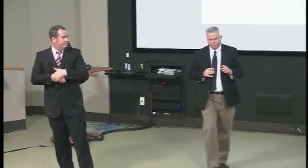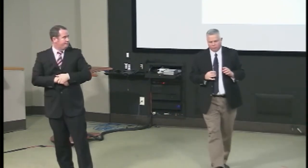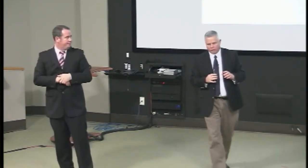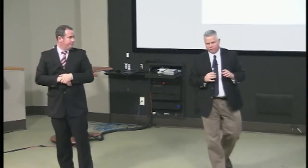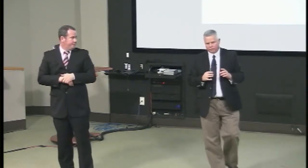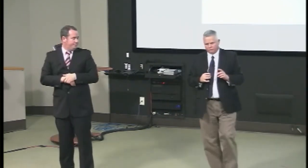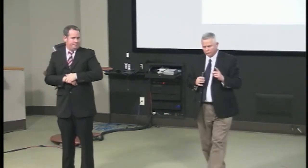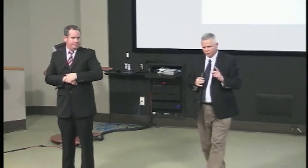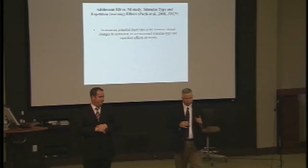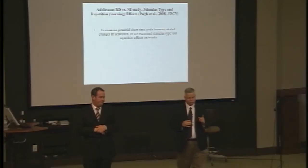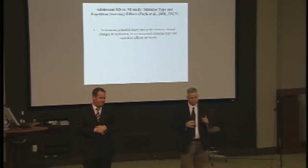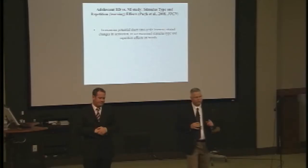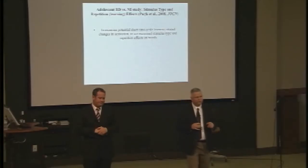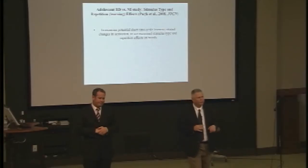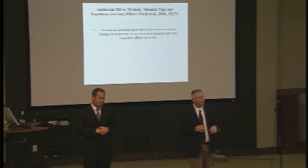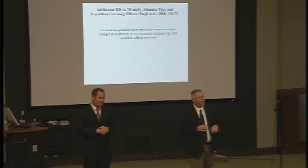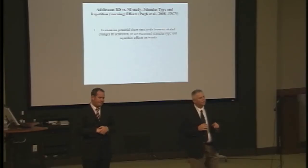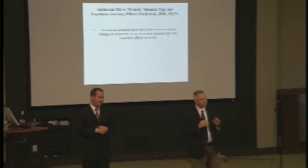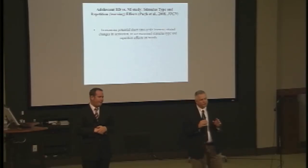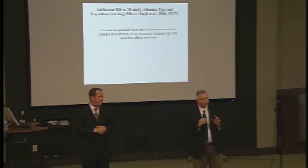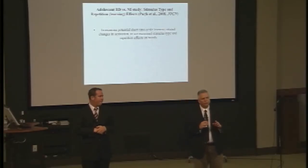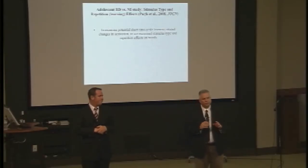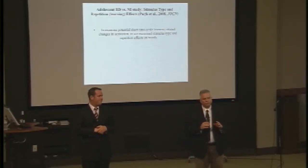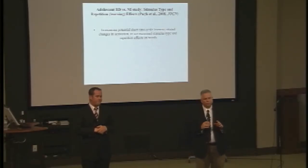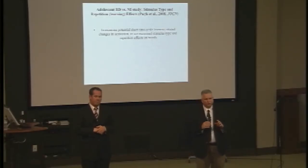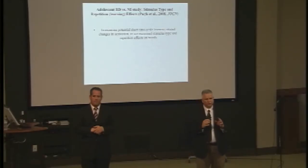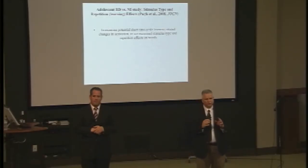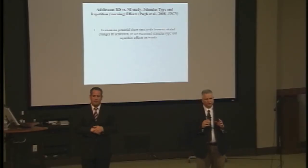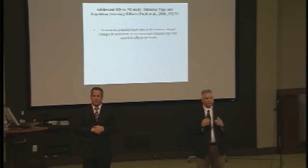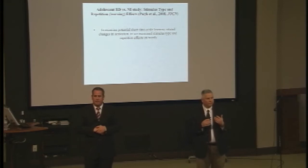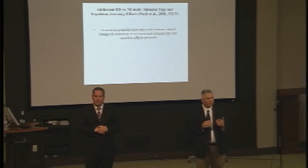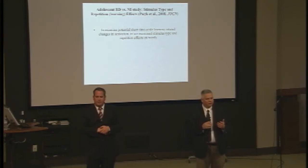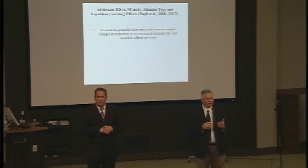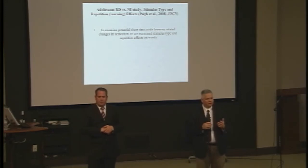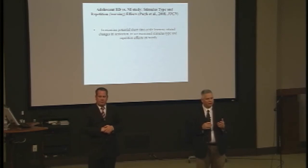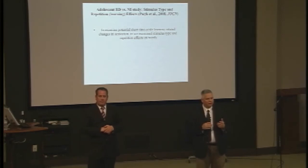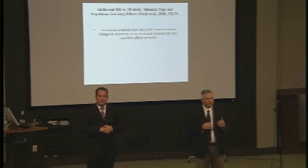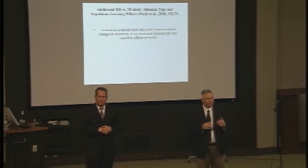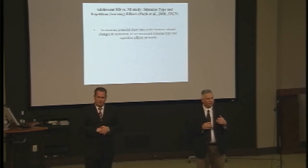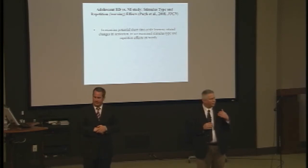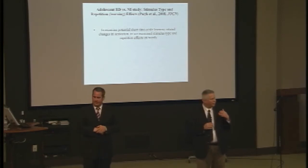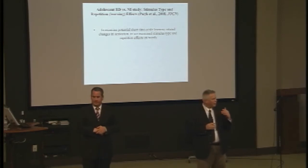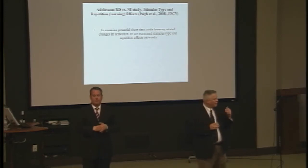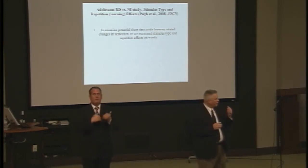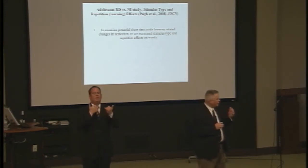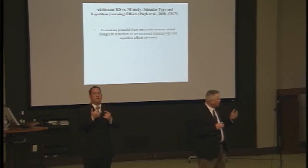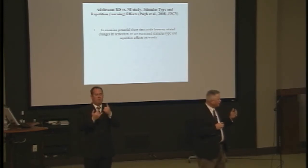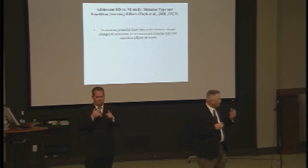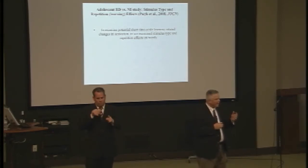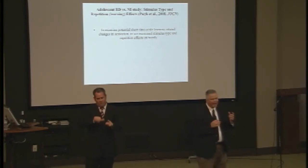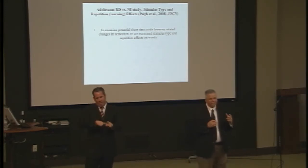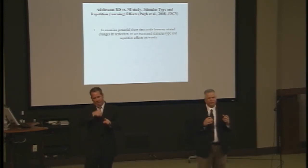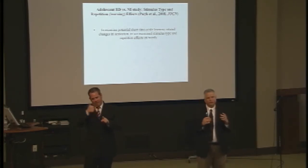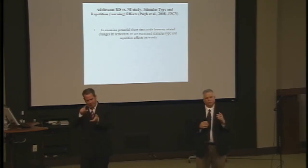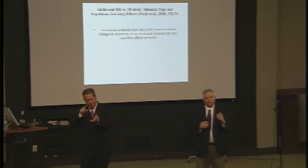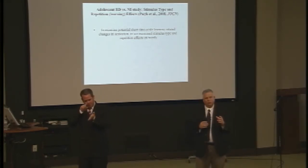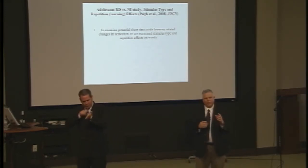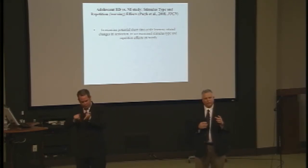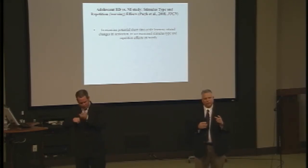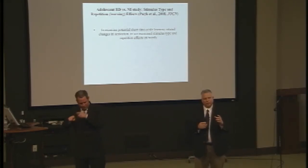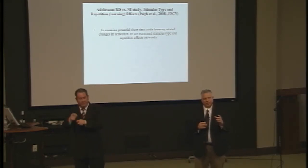This is an important, 1, 2, 3, 4. This is an important one for me, and it